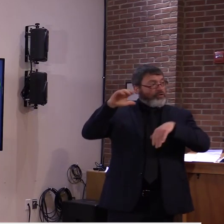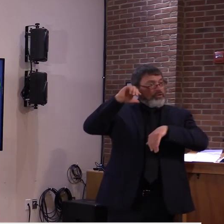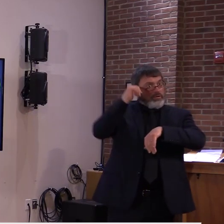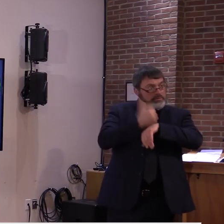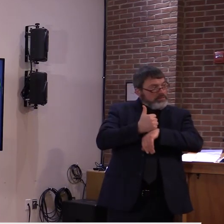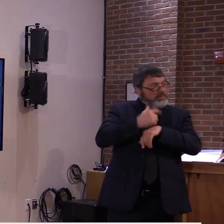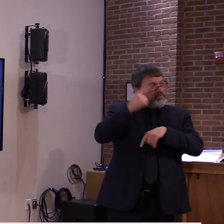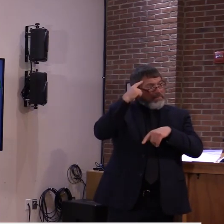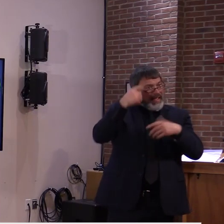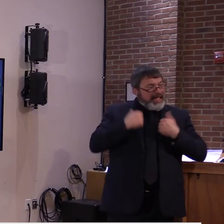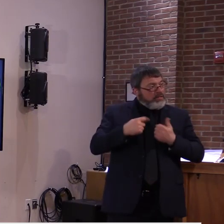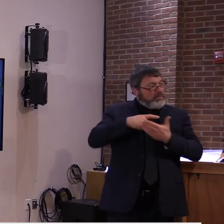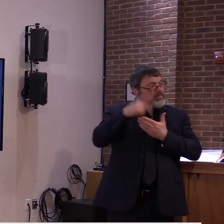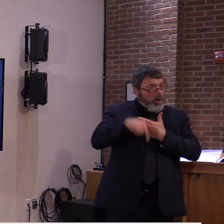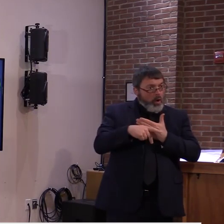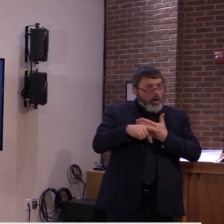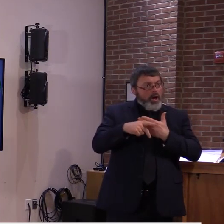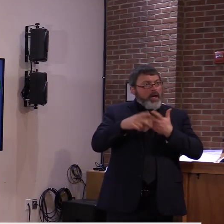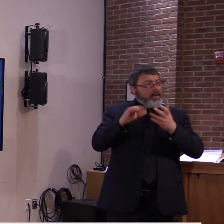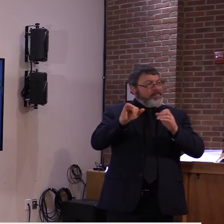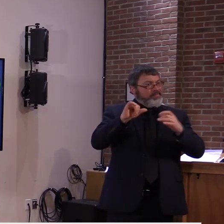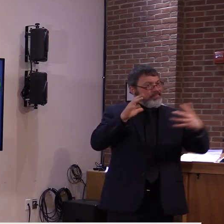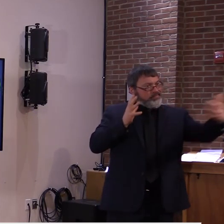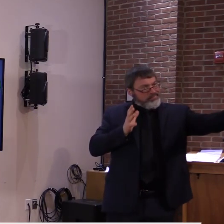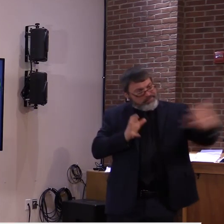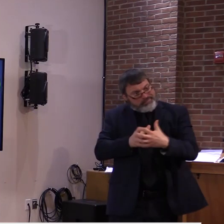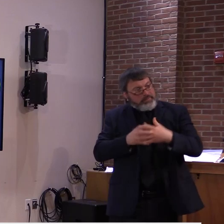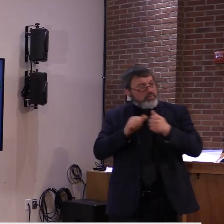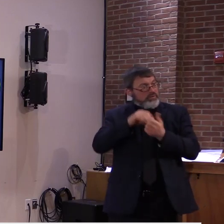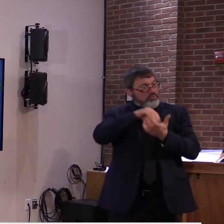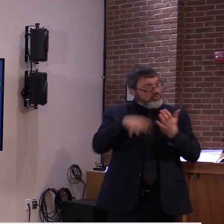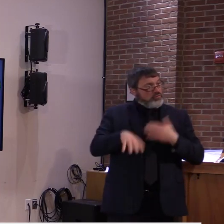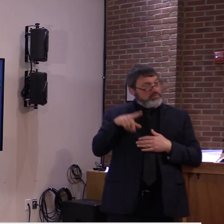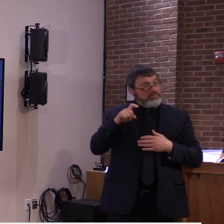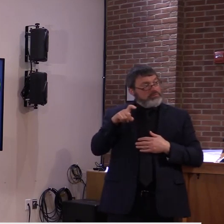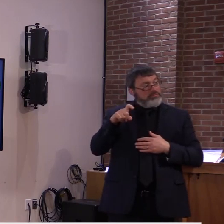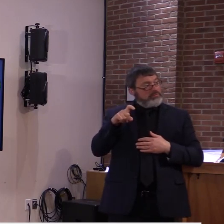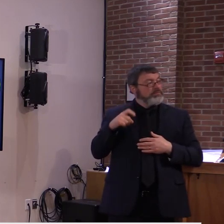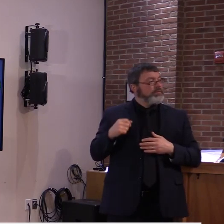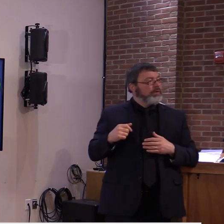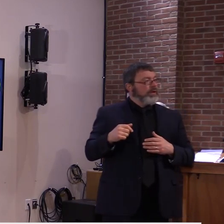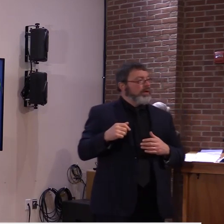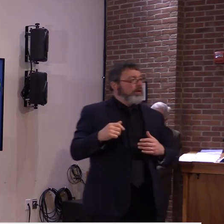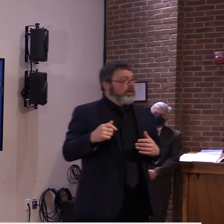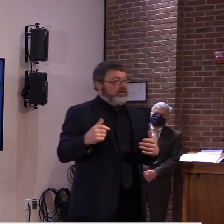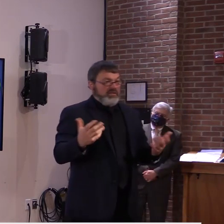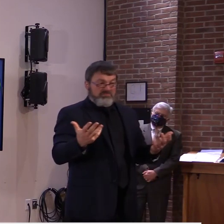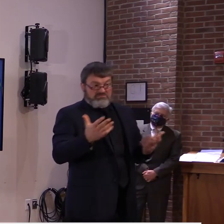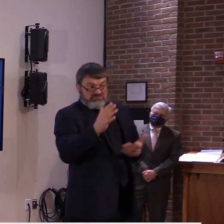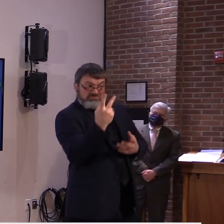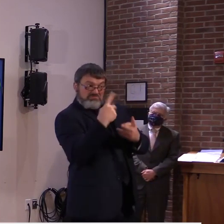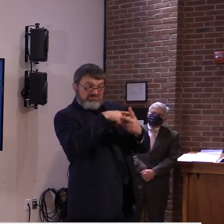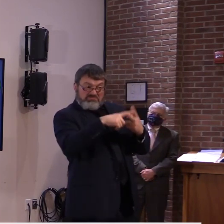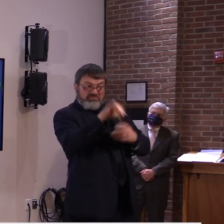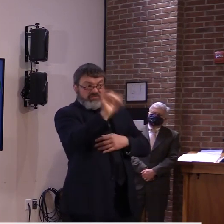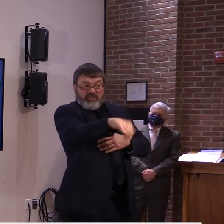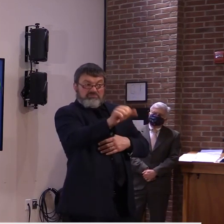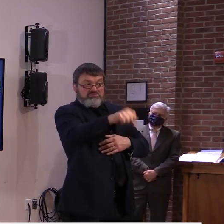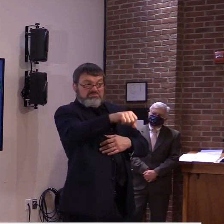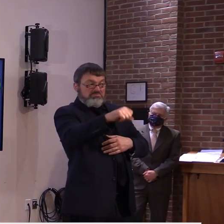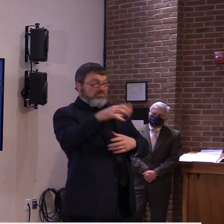this include bringing more counselors into the schools, or would this be more like setting up programs that teachers would be able to